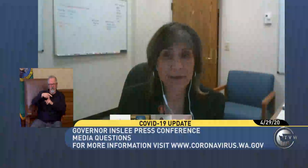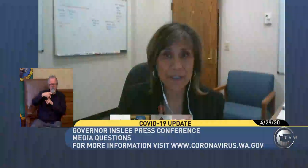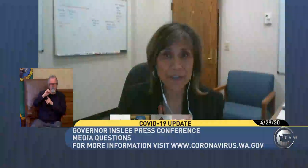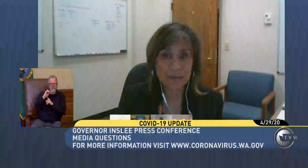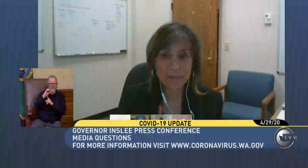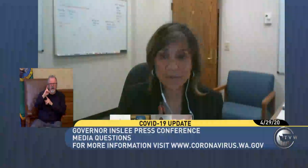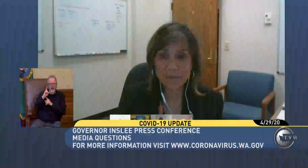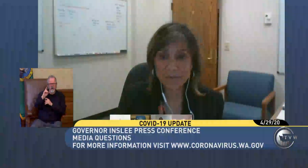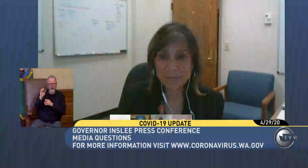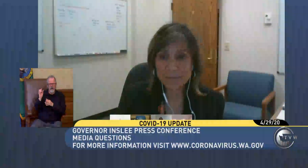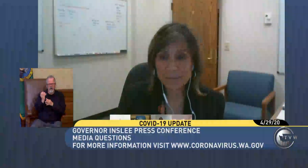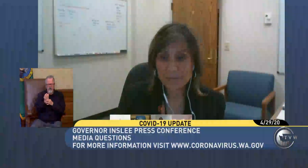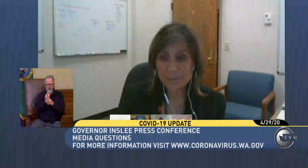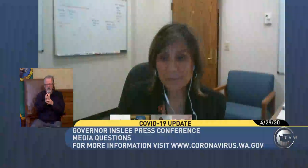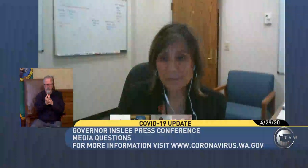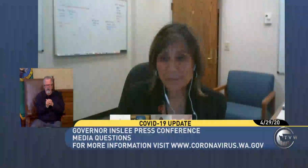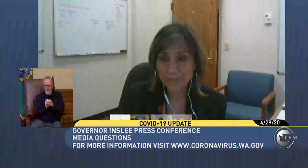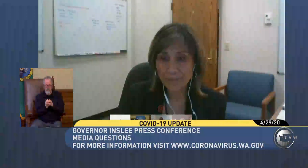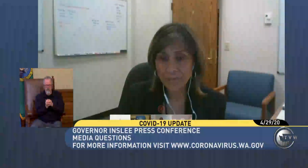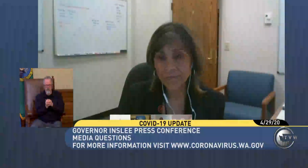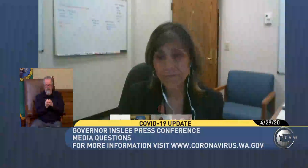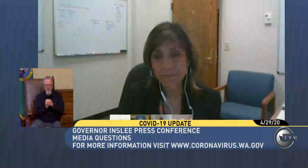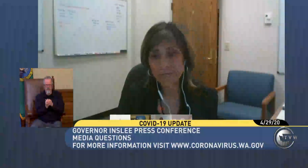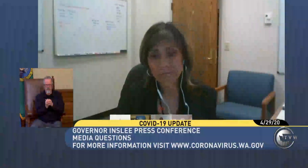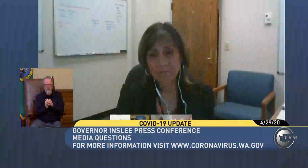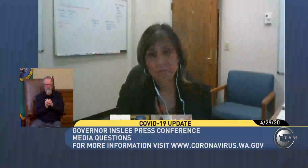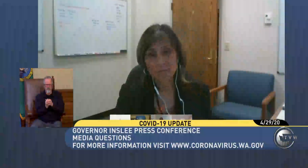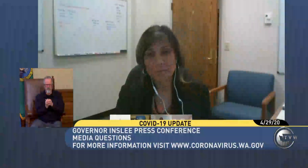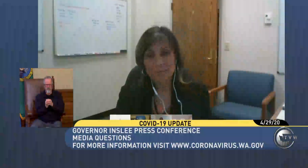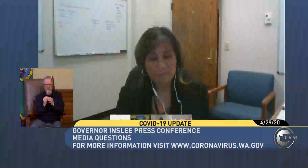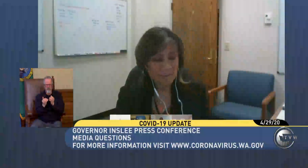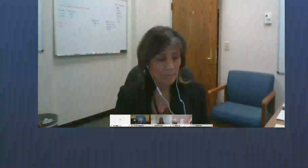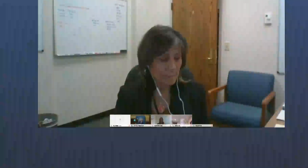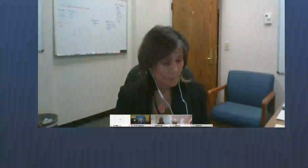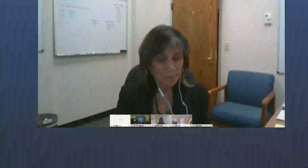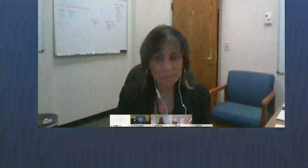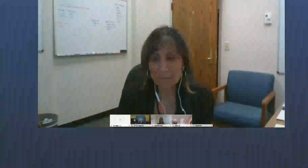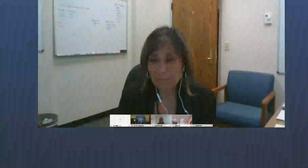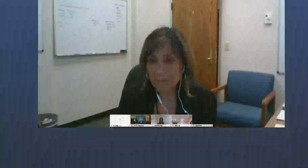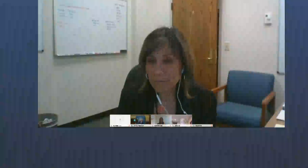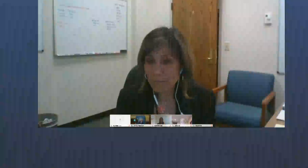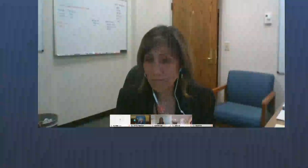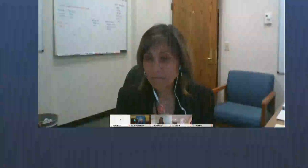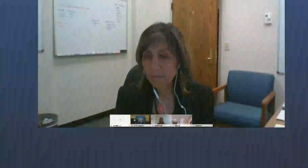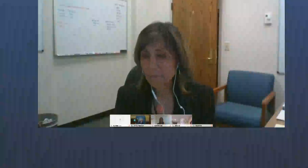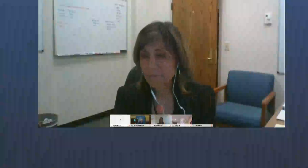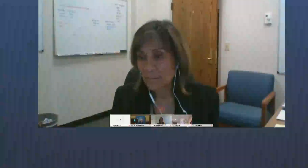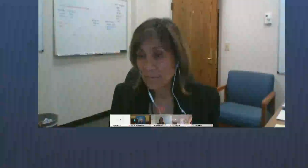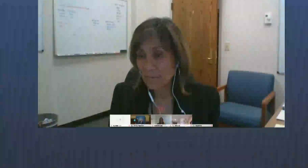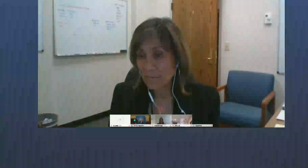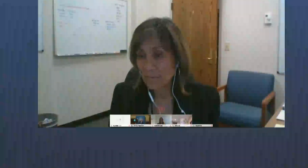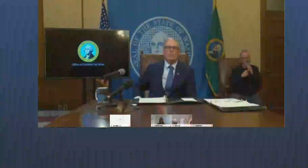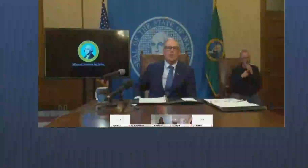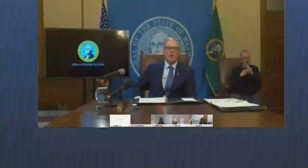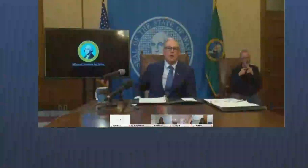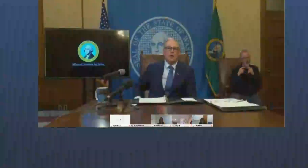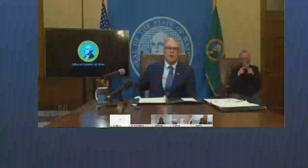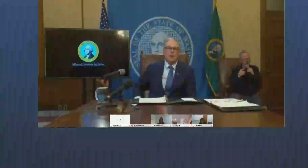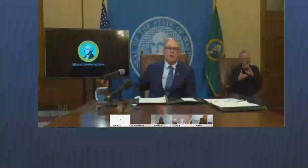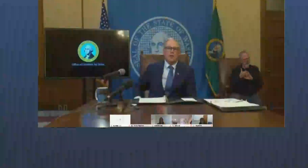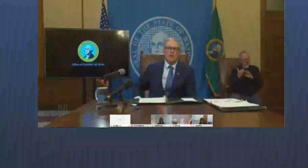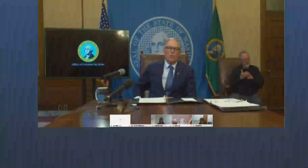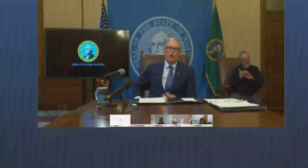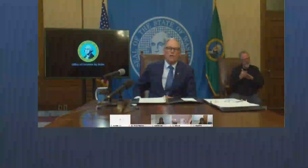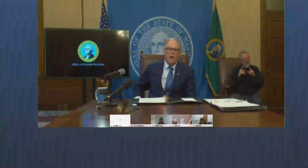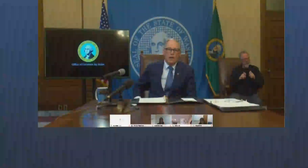other limiting factor. The other thing we've been told is that the time period